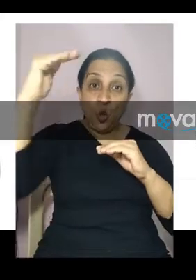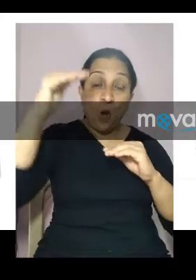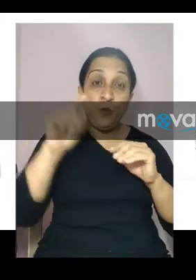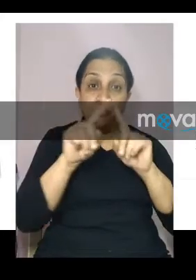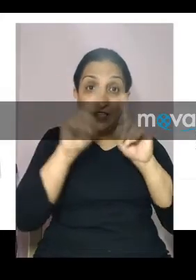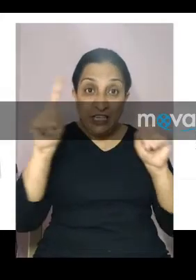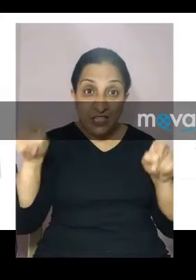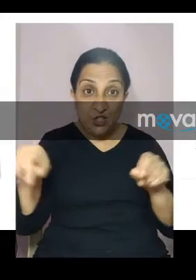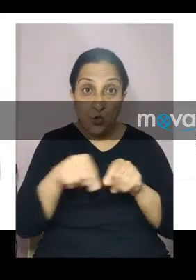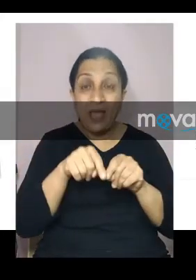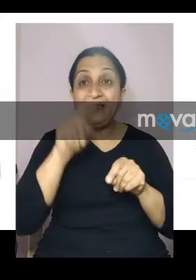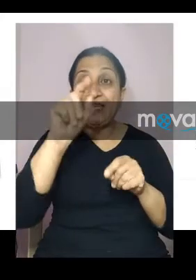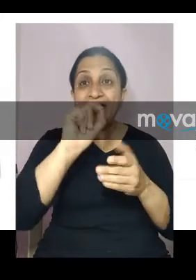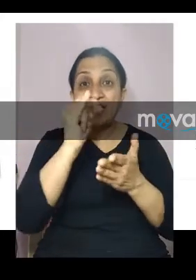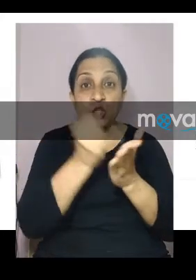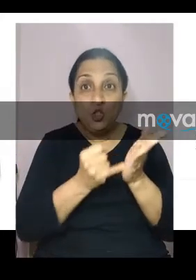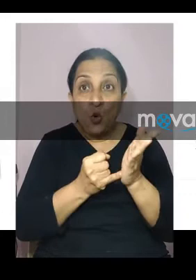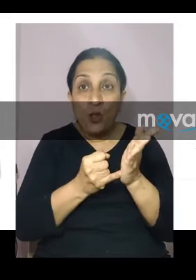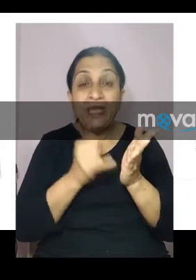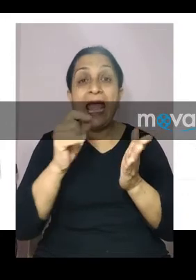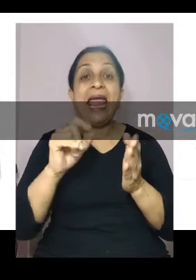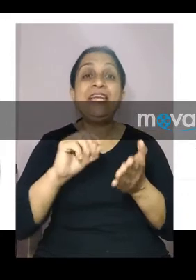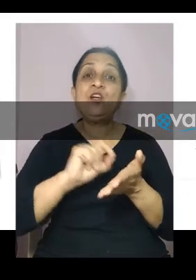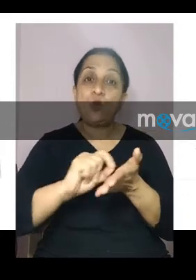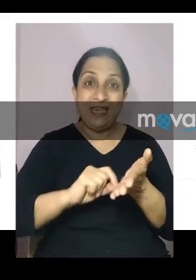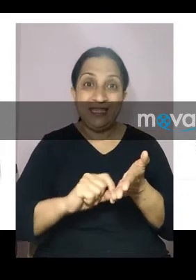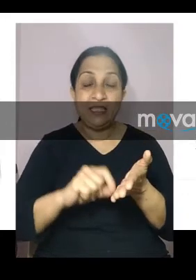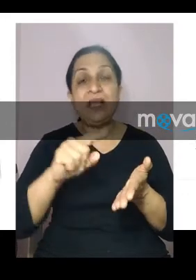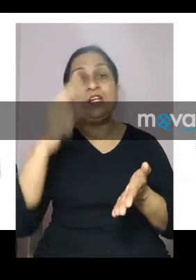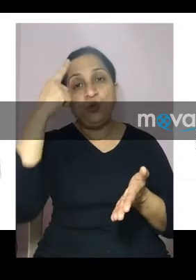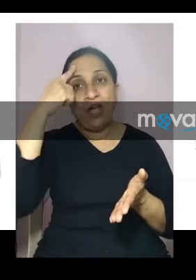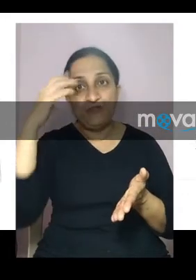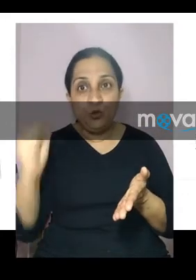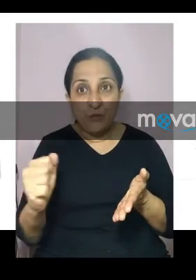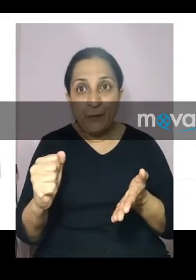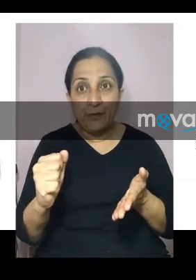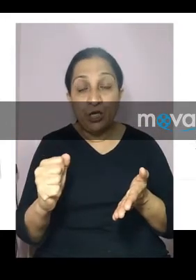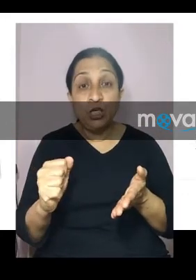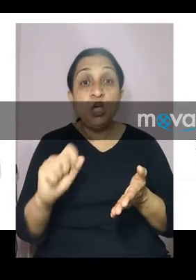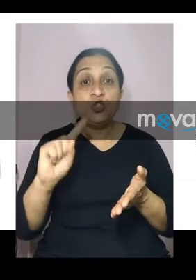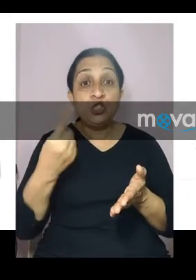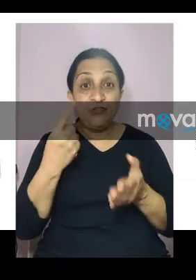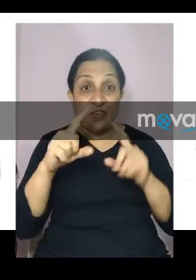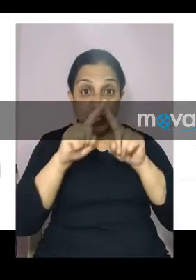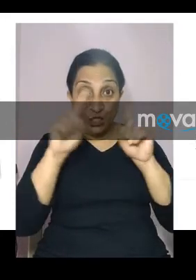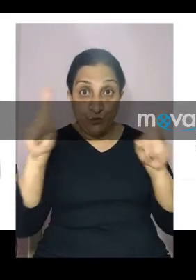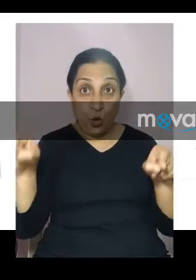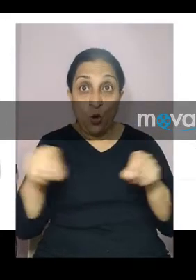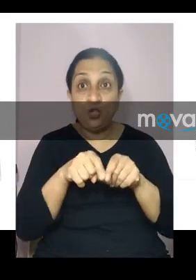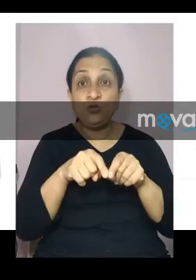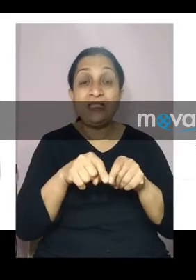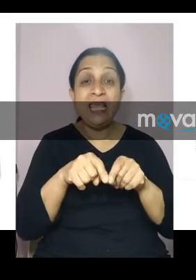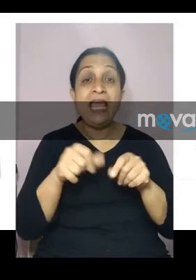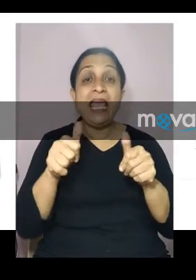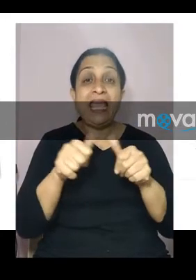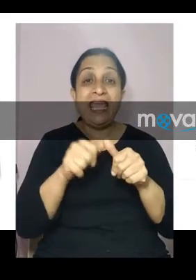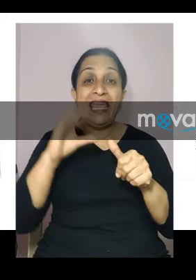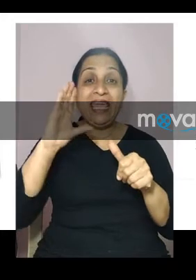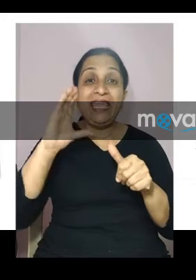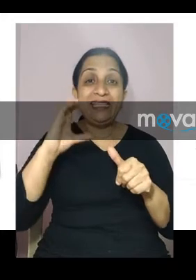on top of each square there is a drawing and writing, that you have to remember. So the first block you